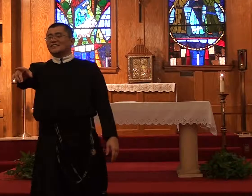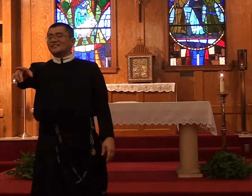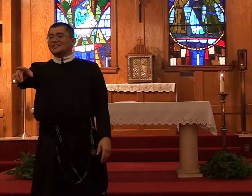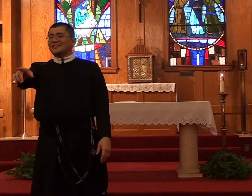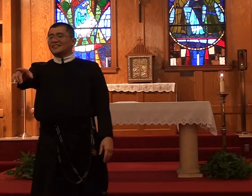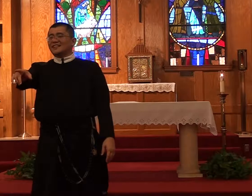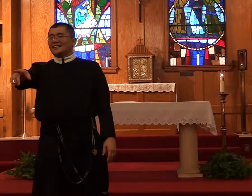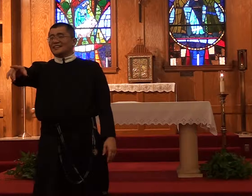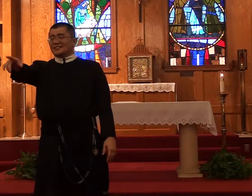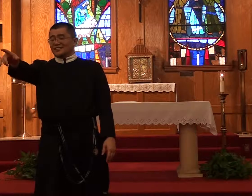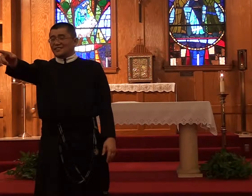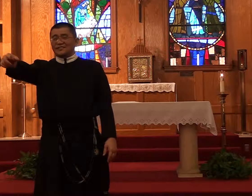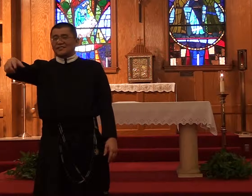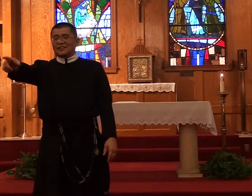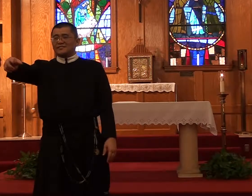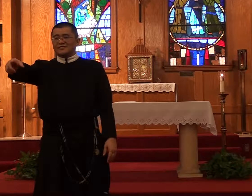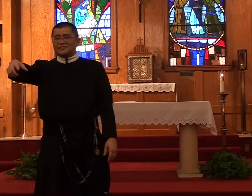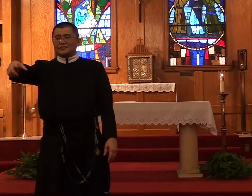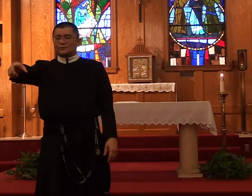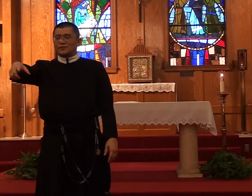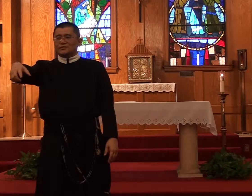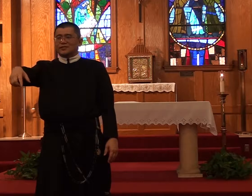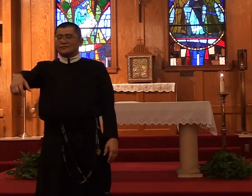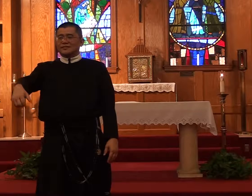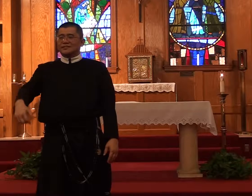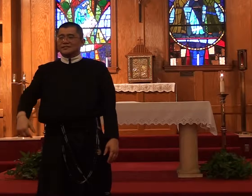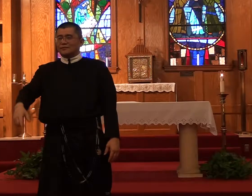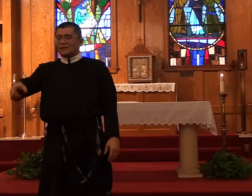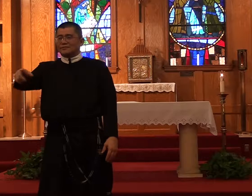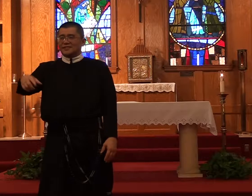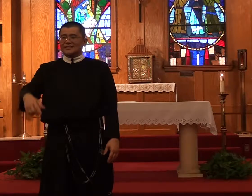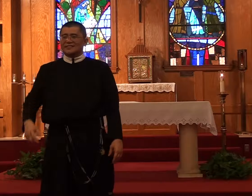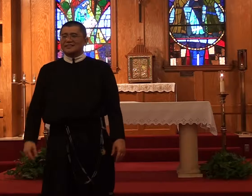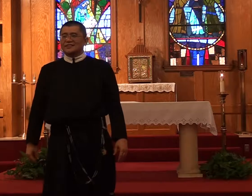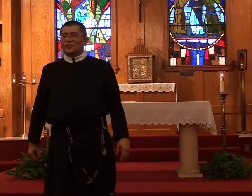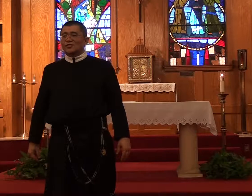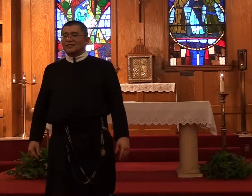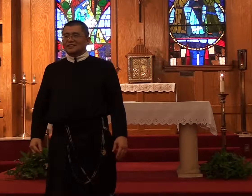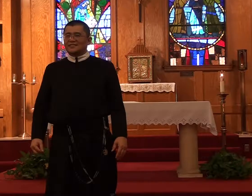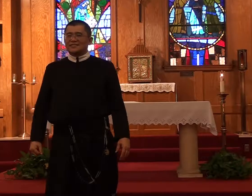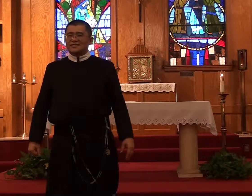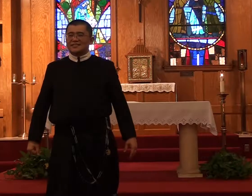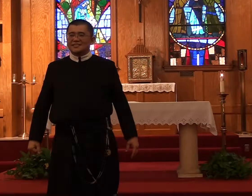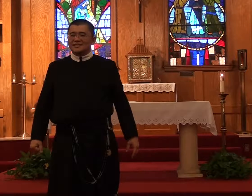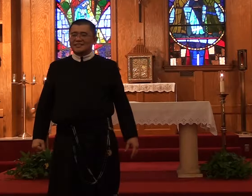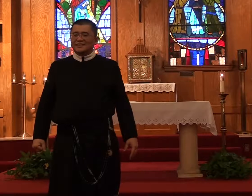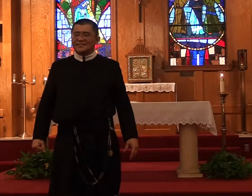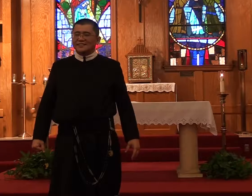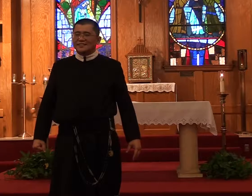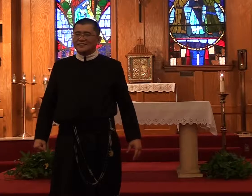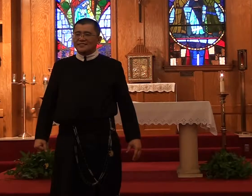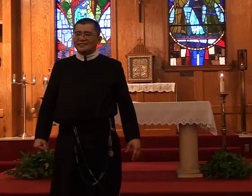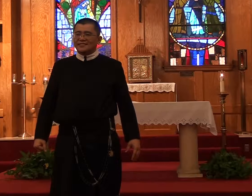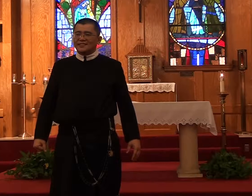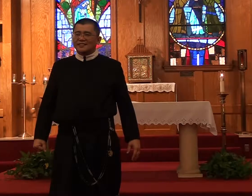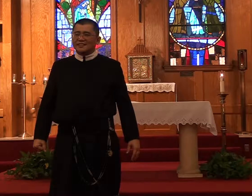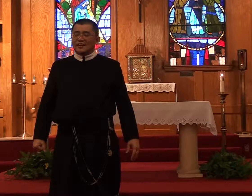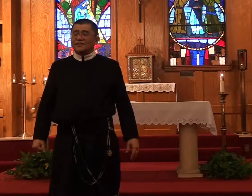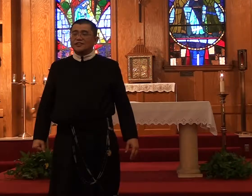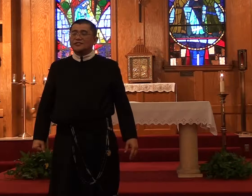technology? You haven't spoken with your mother, your mom yet. The OK technology. Okay. I'm going to do it